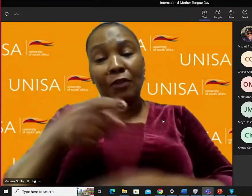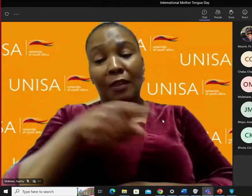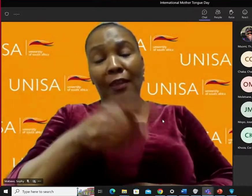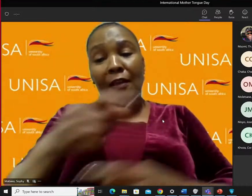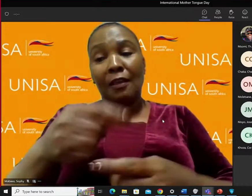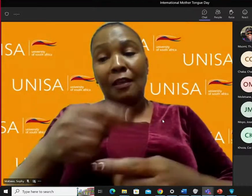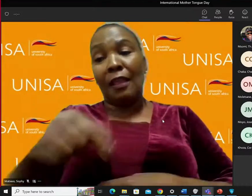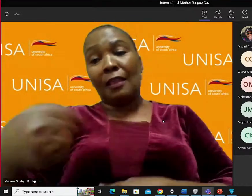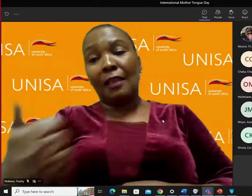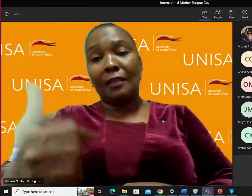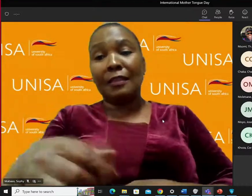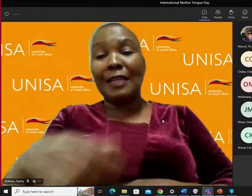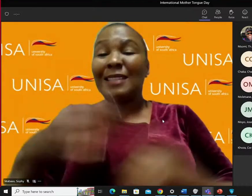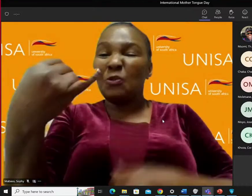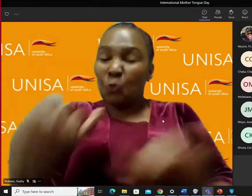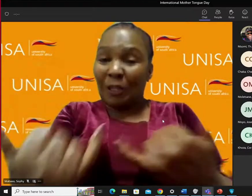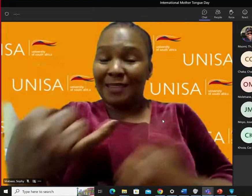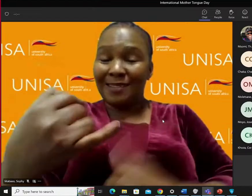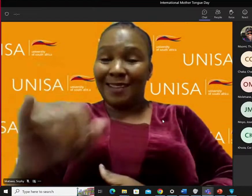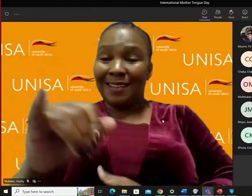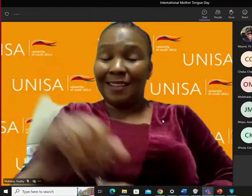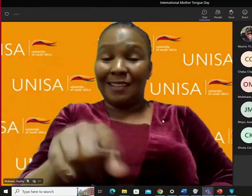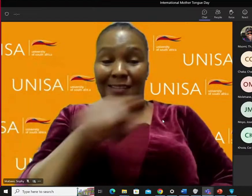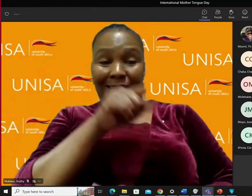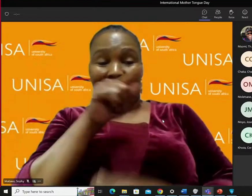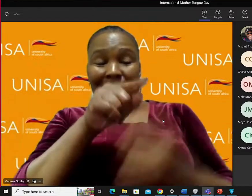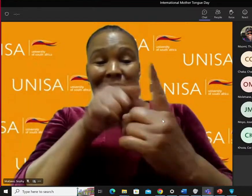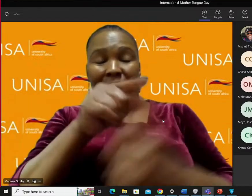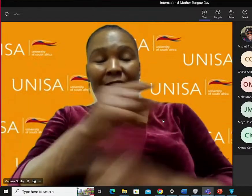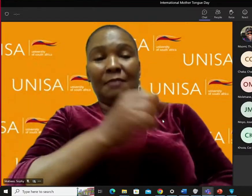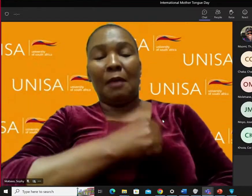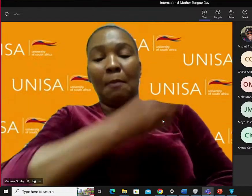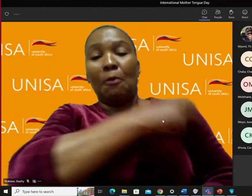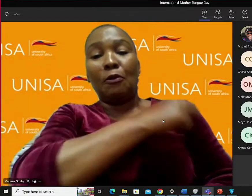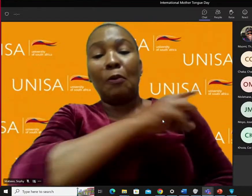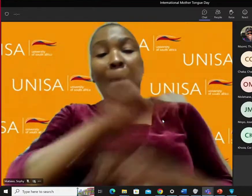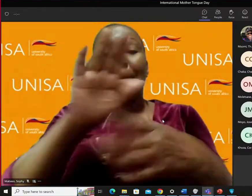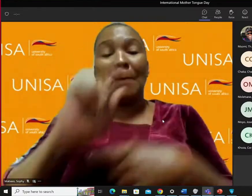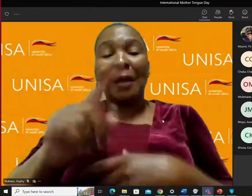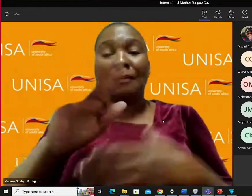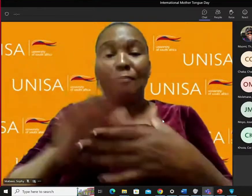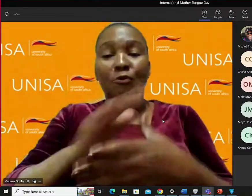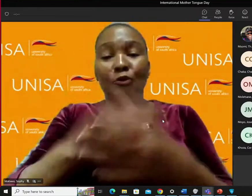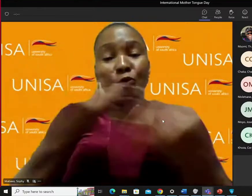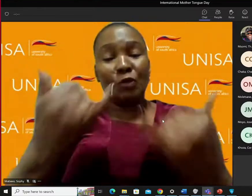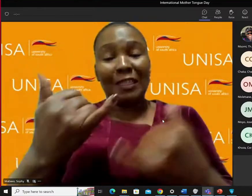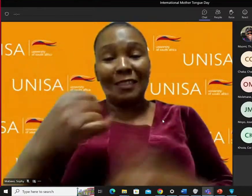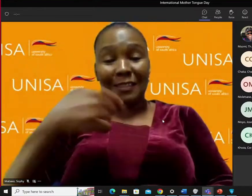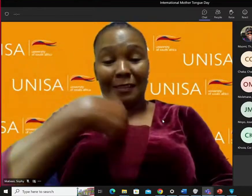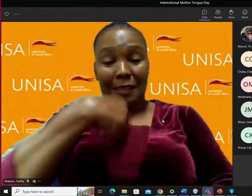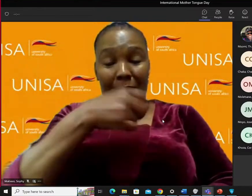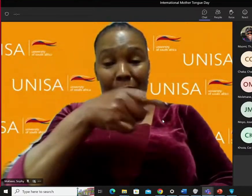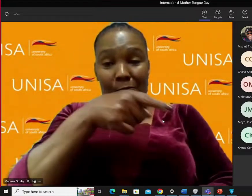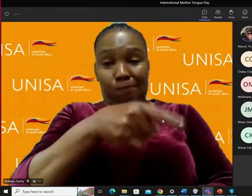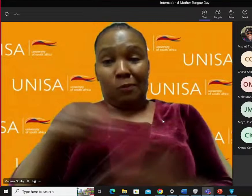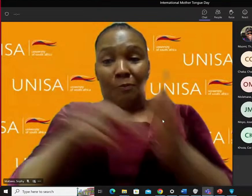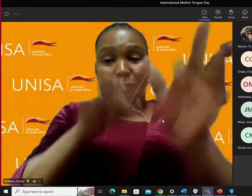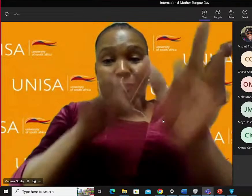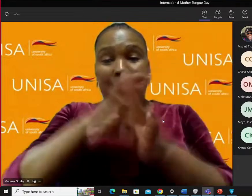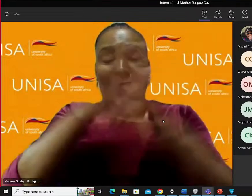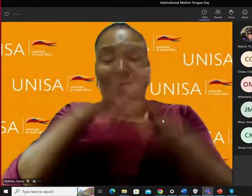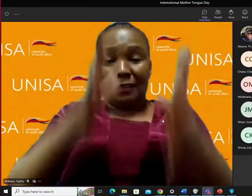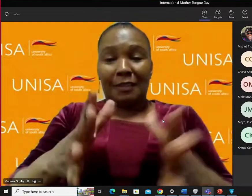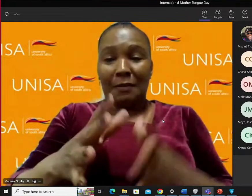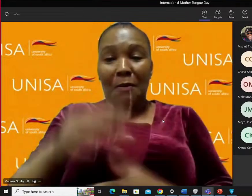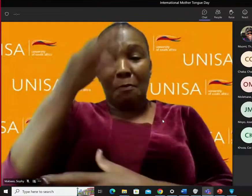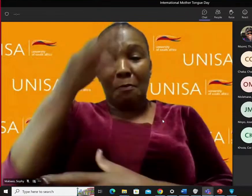still my boss. So today, because I'm here, Prof. Morobo, can you please take the panel